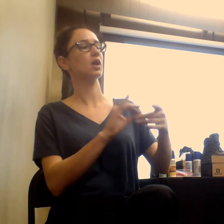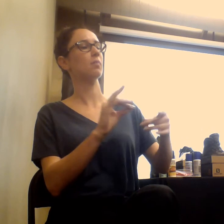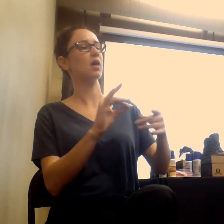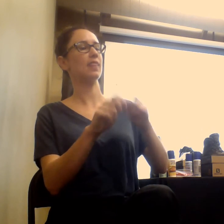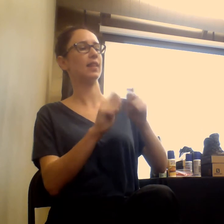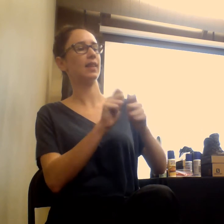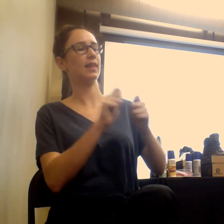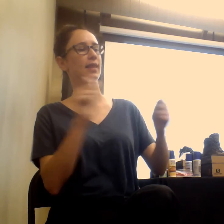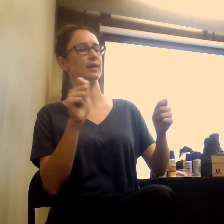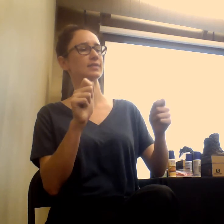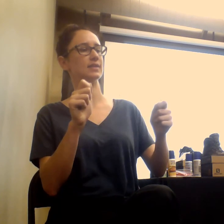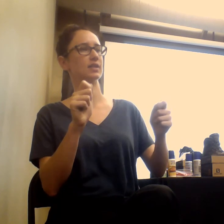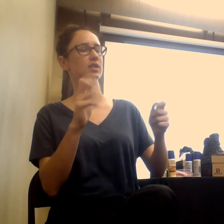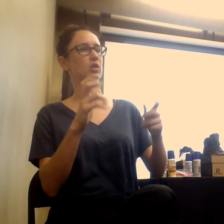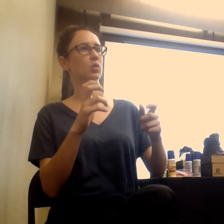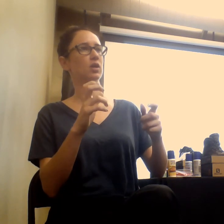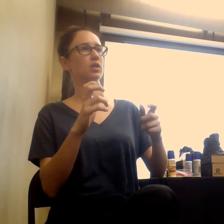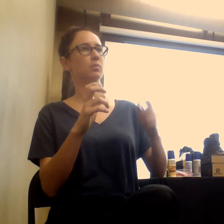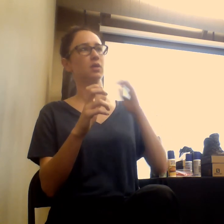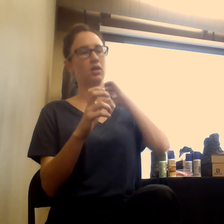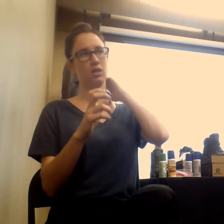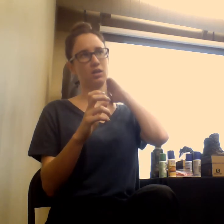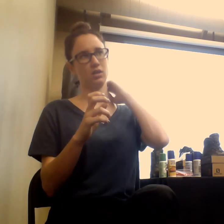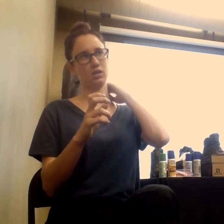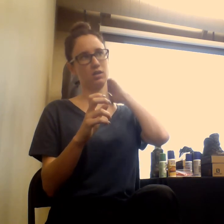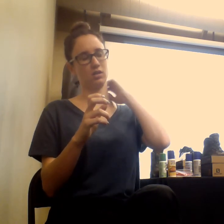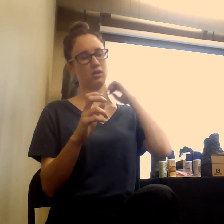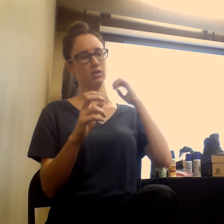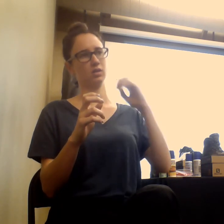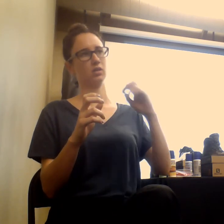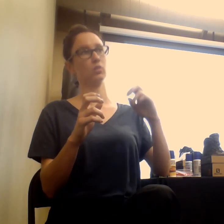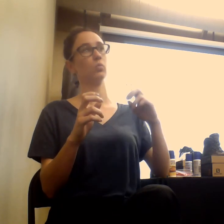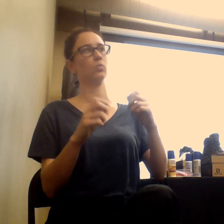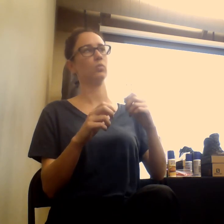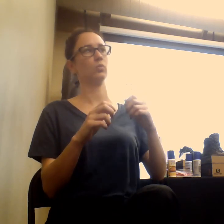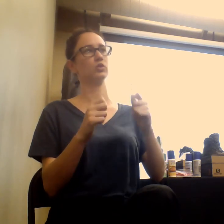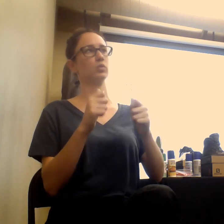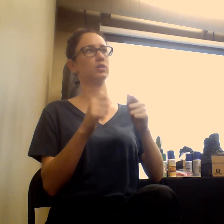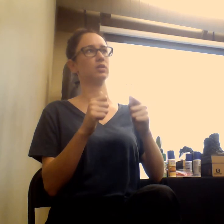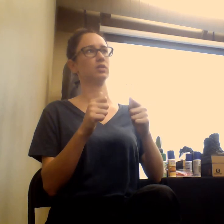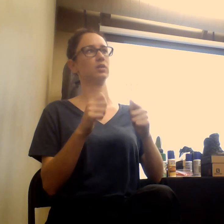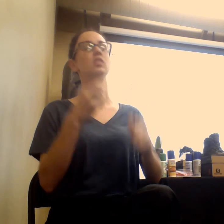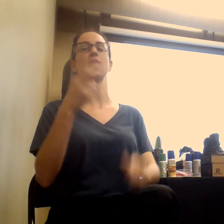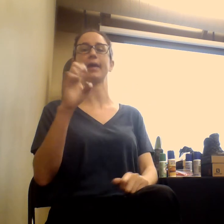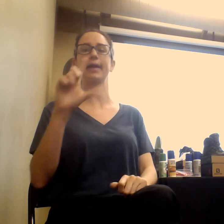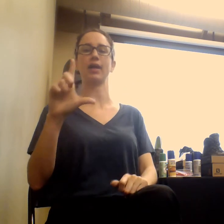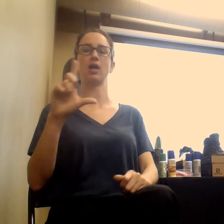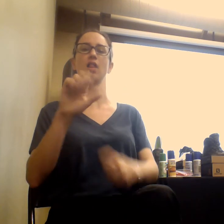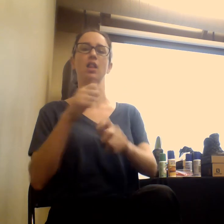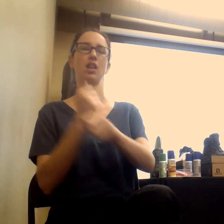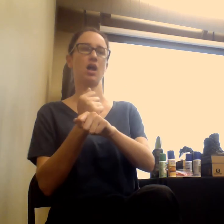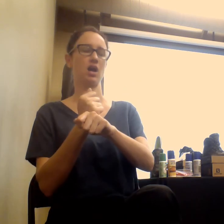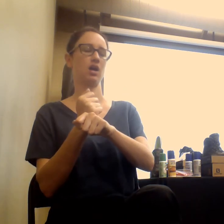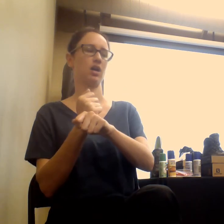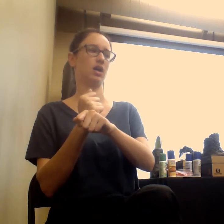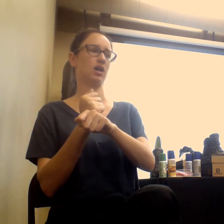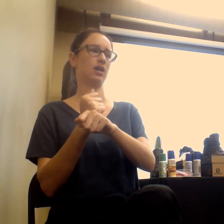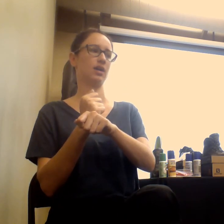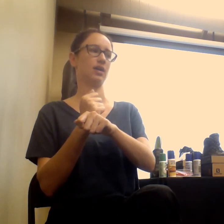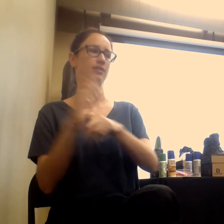crossing over like so. But I didn't recall. You had Before you tie that knot, you go through there. and